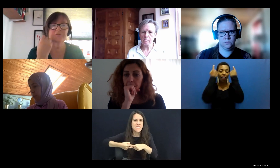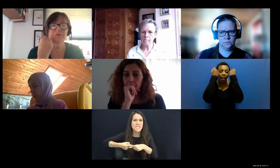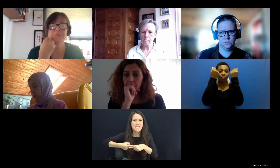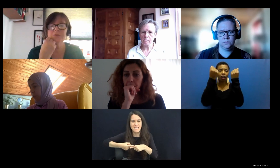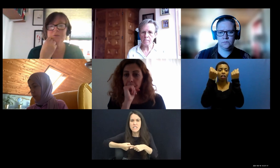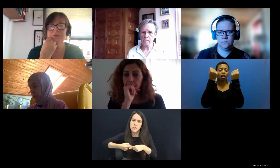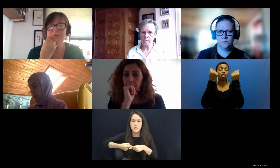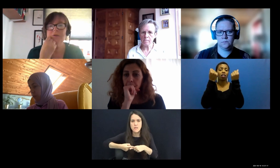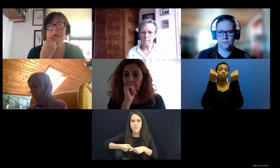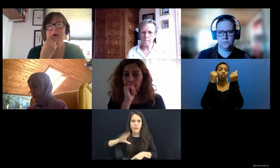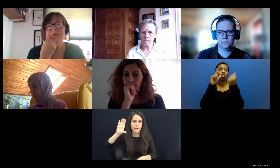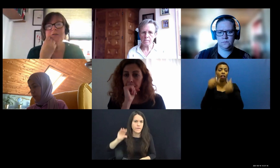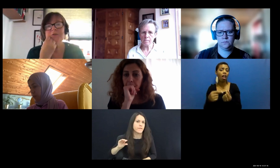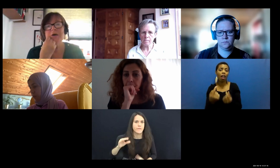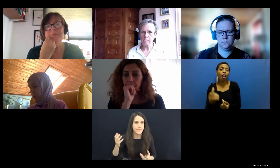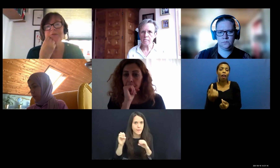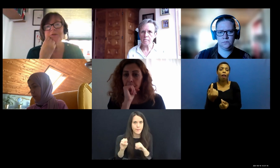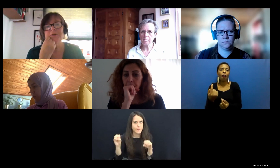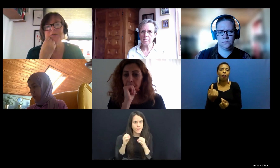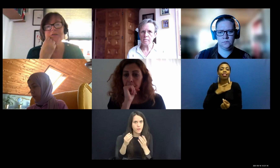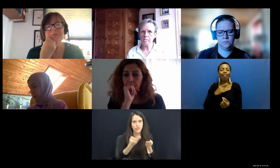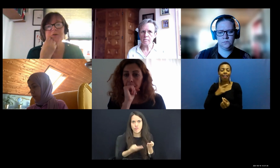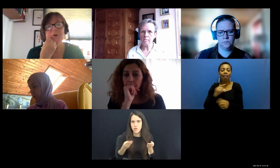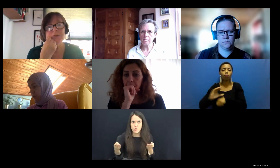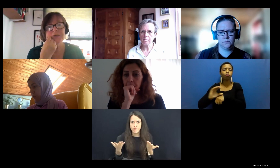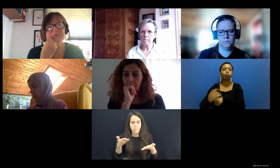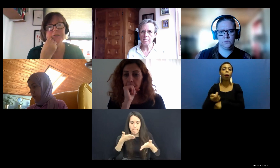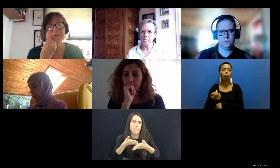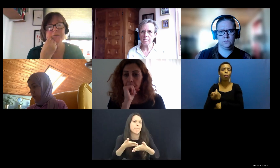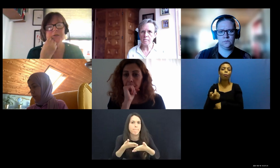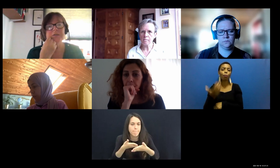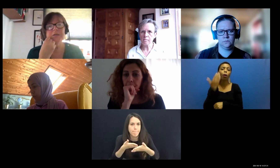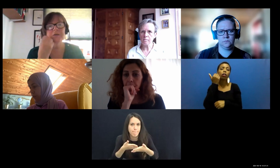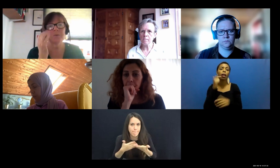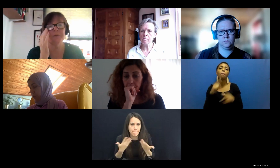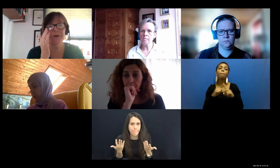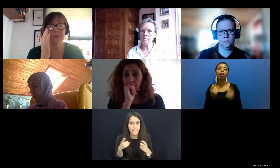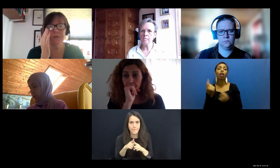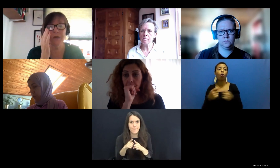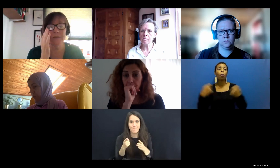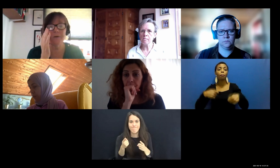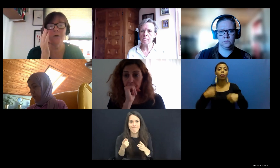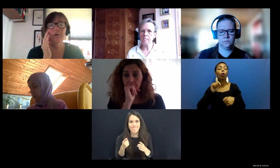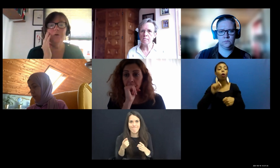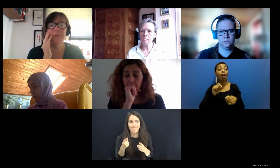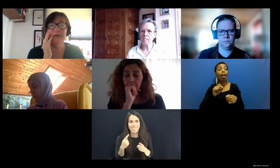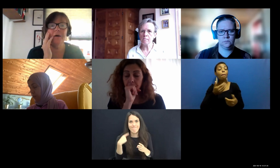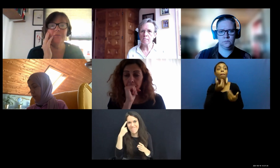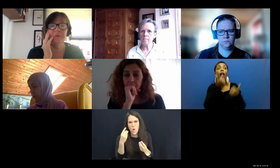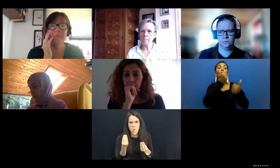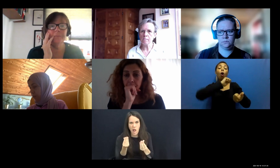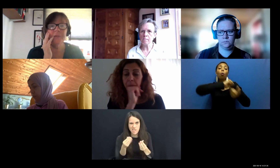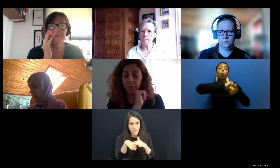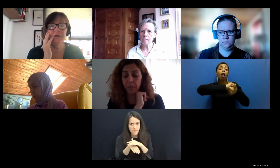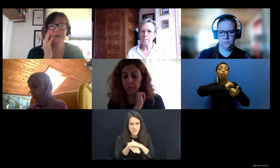there are fewer resources. Sometimes the quality of accessibility cannot be very good either, or not be